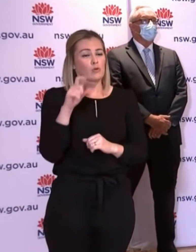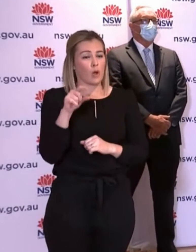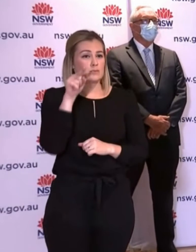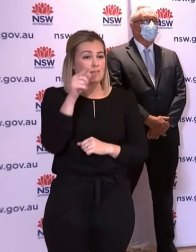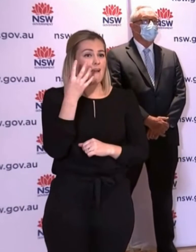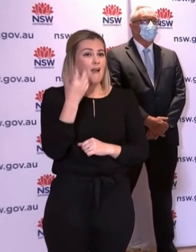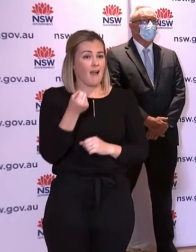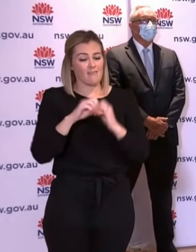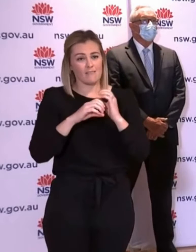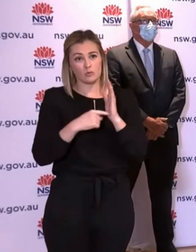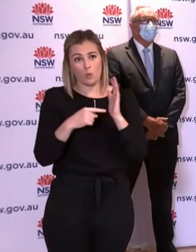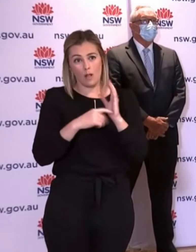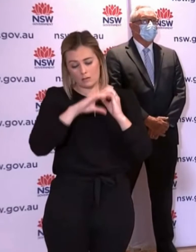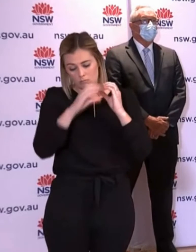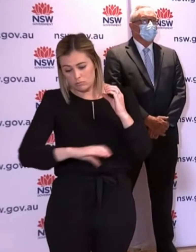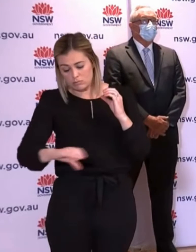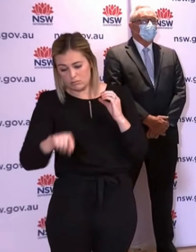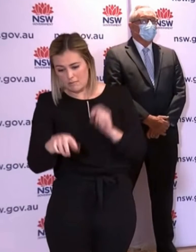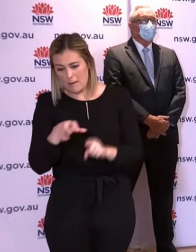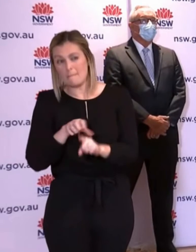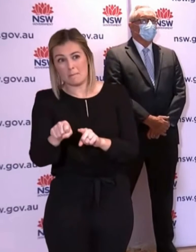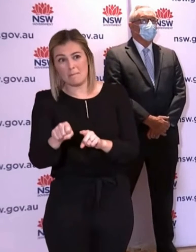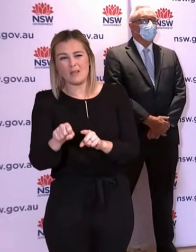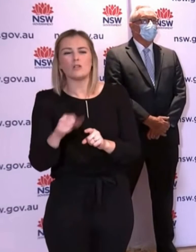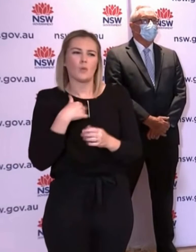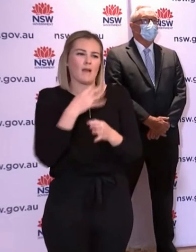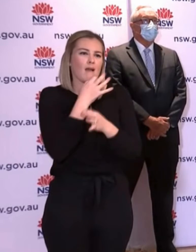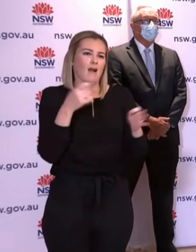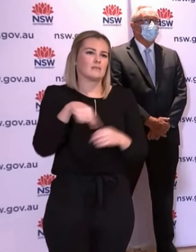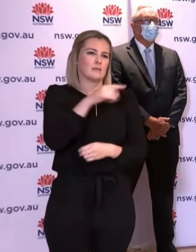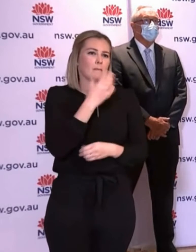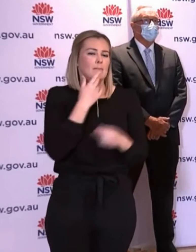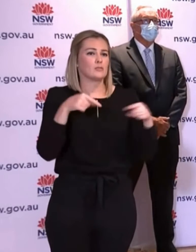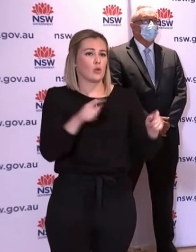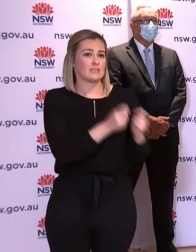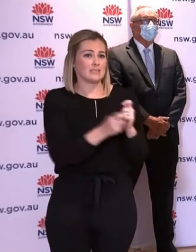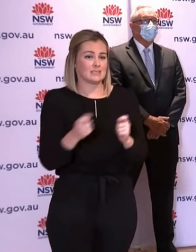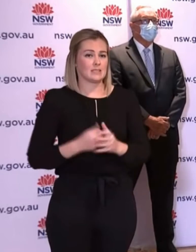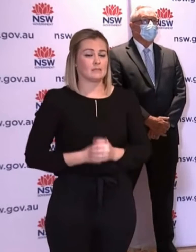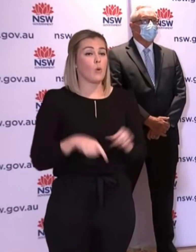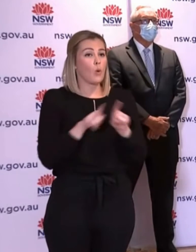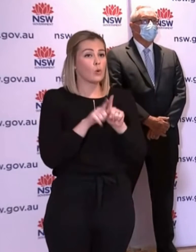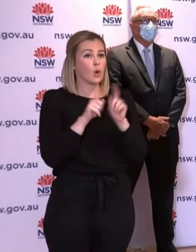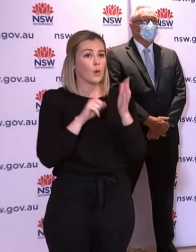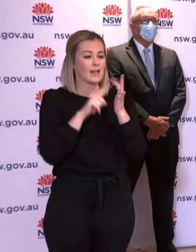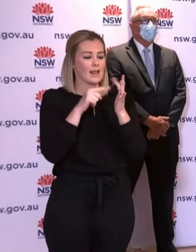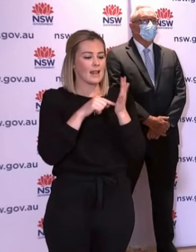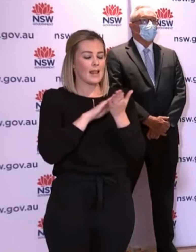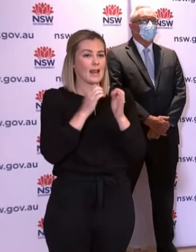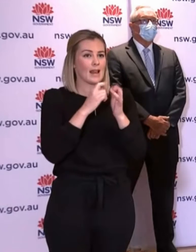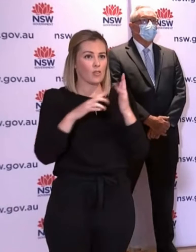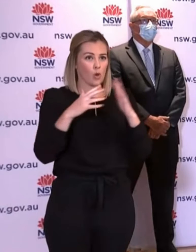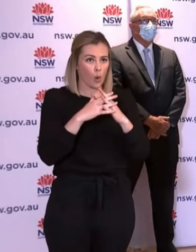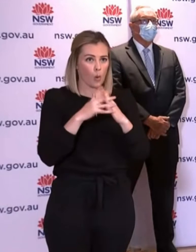to please come forward for testing. Also, residents of Lithgow, Parkes and